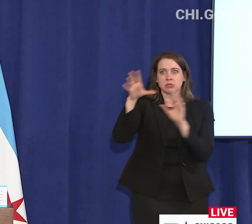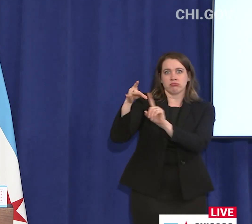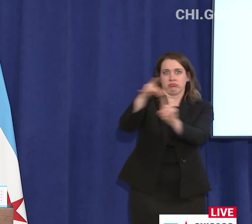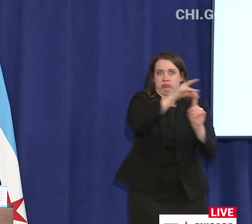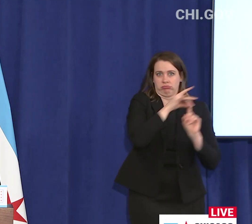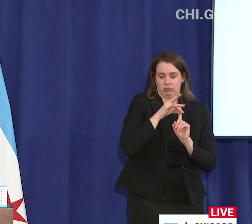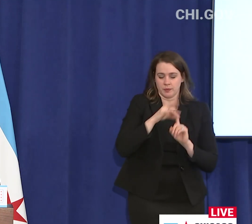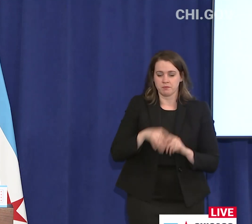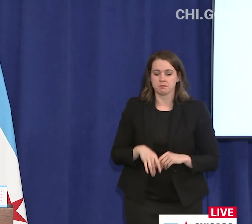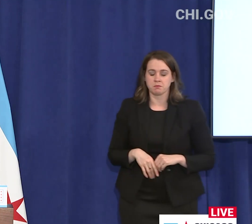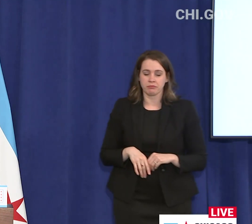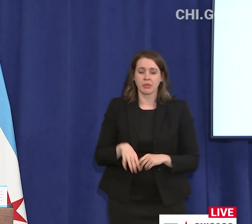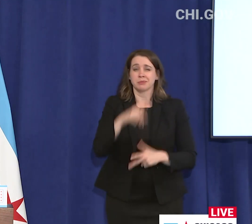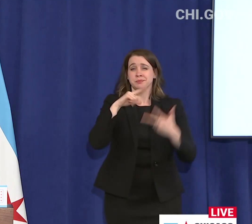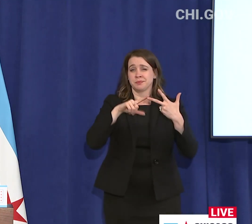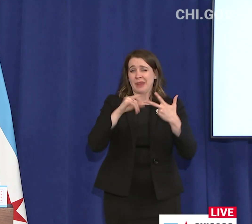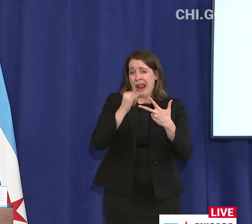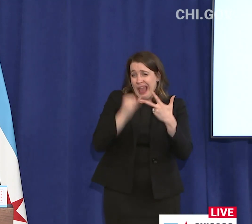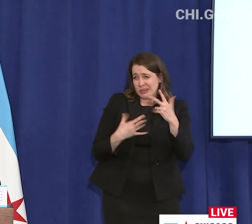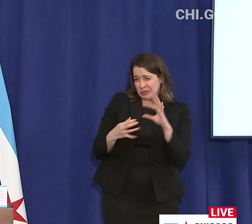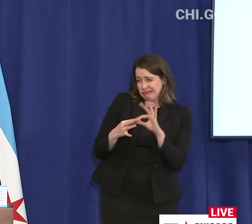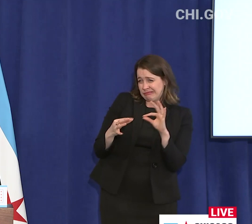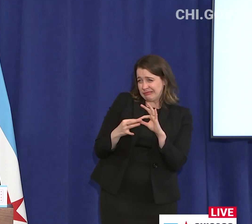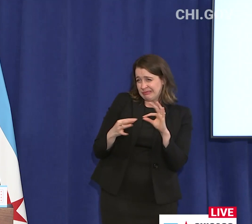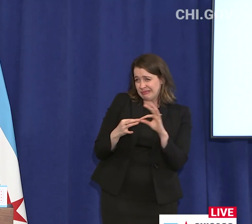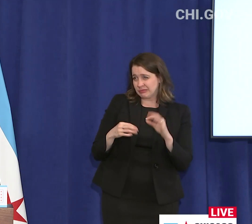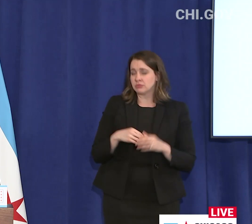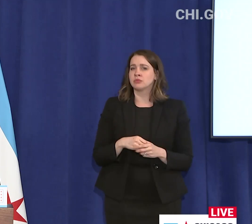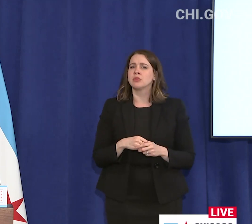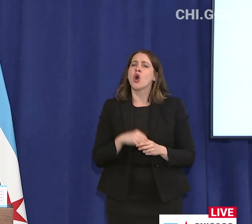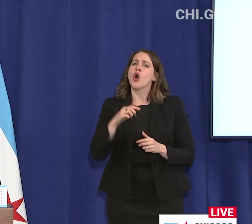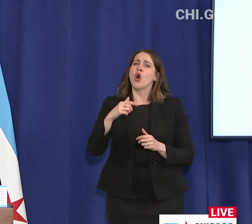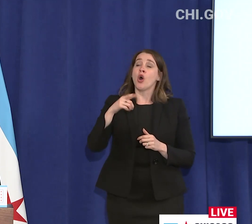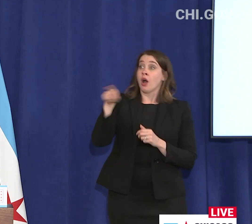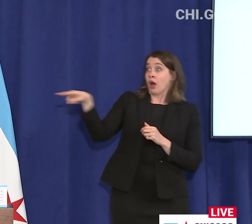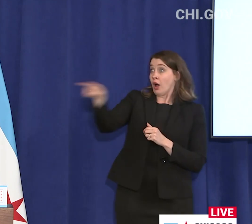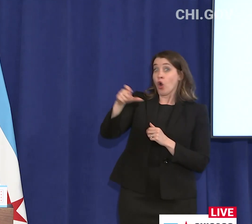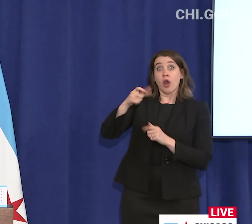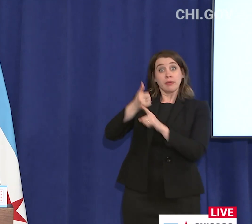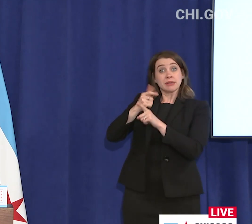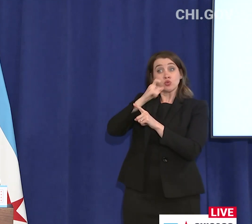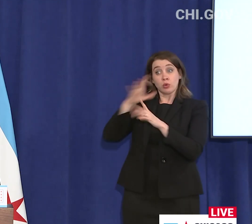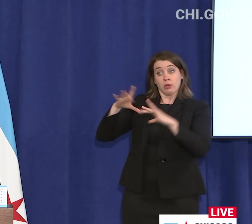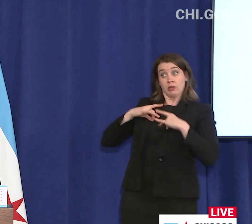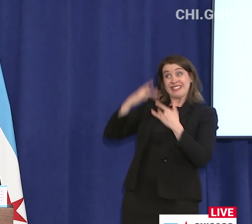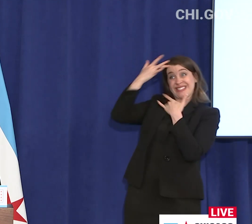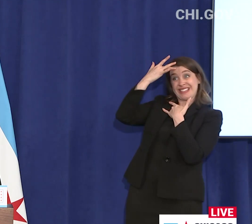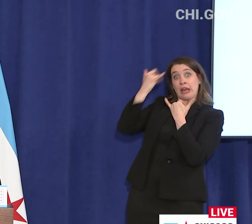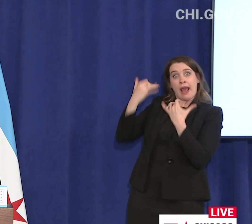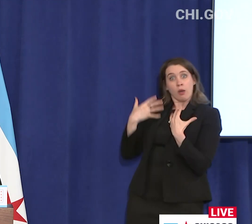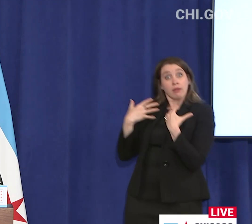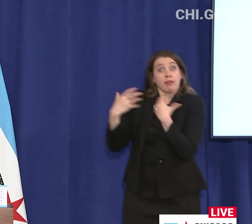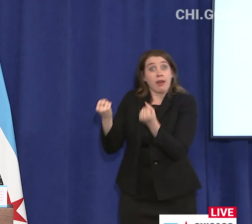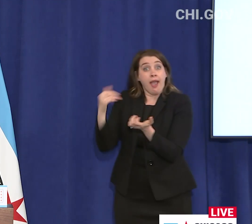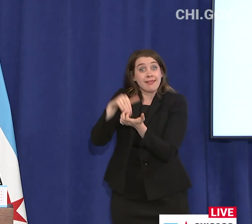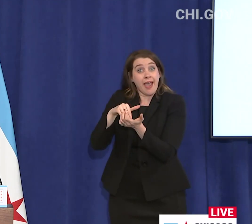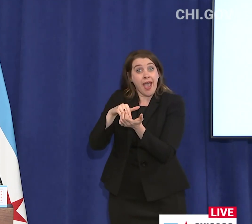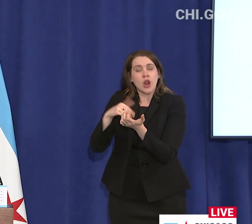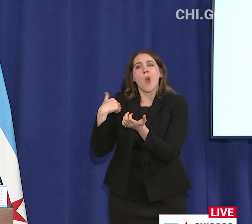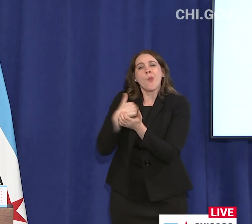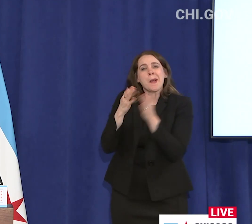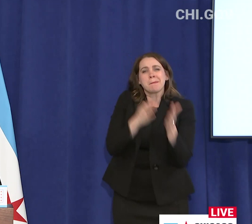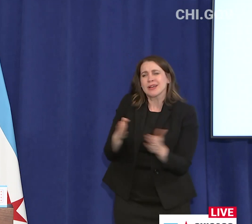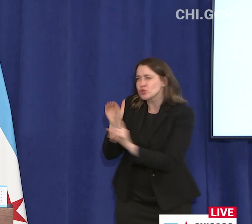say is that as we'll be doing some survivor follow-up, we're very interested in following people who have recovered